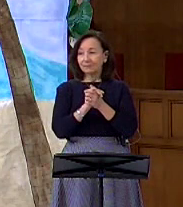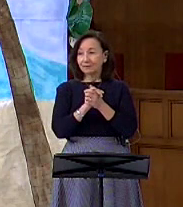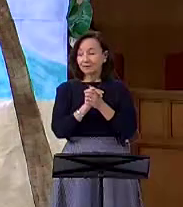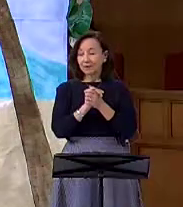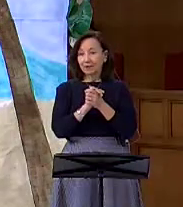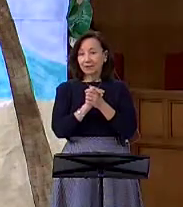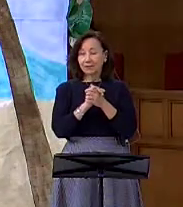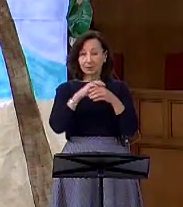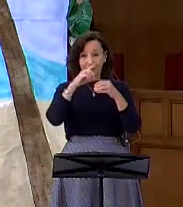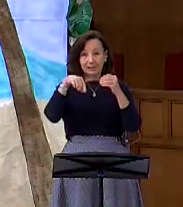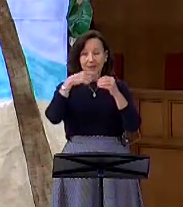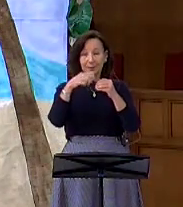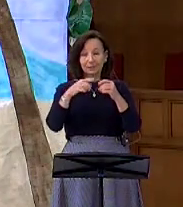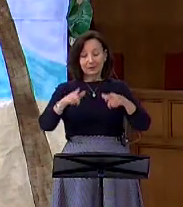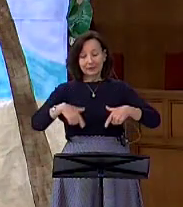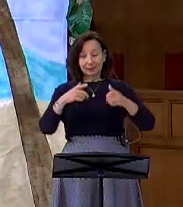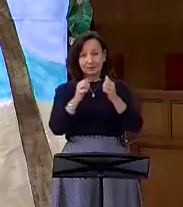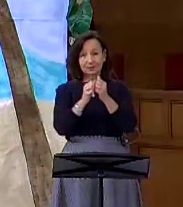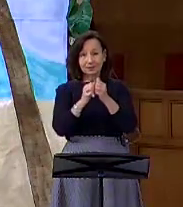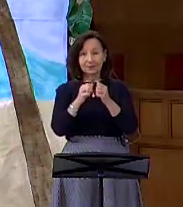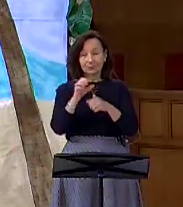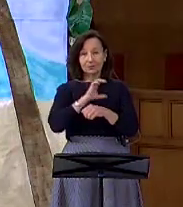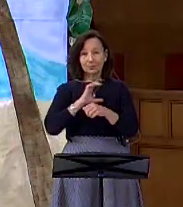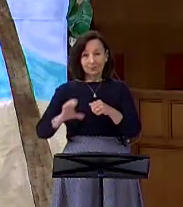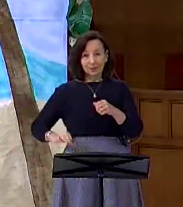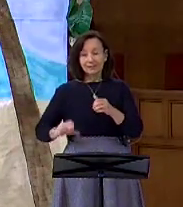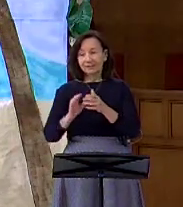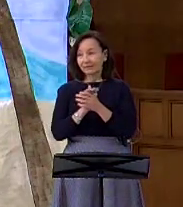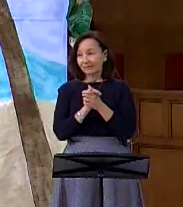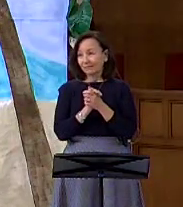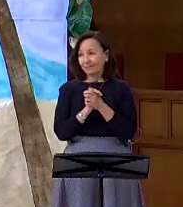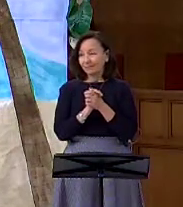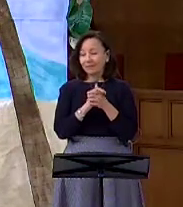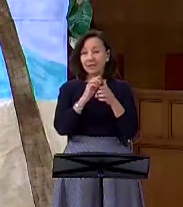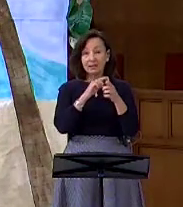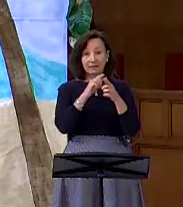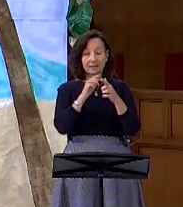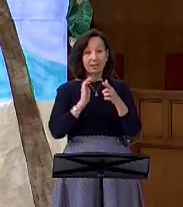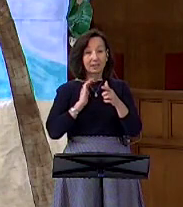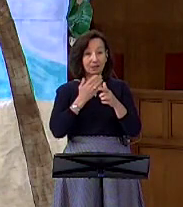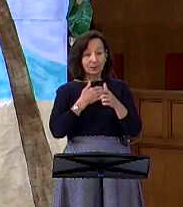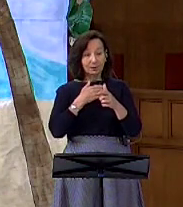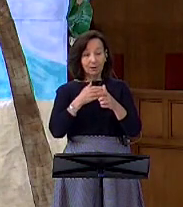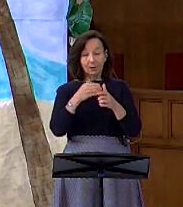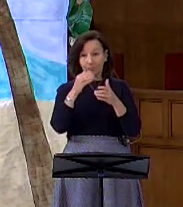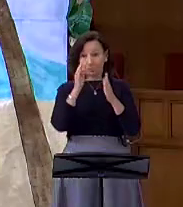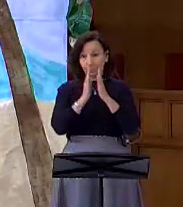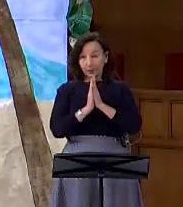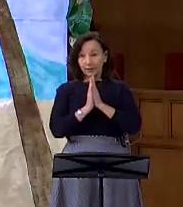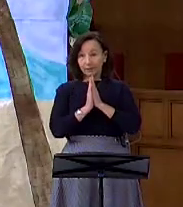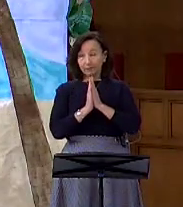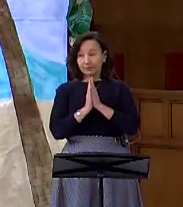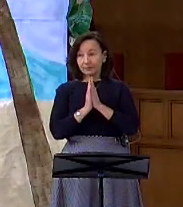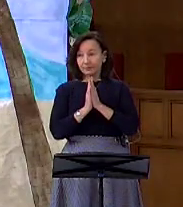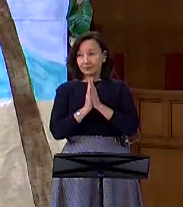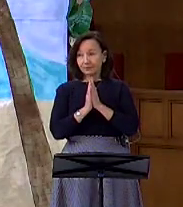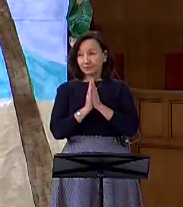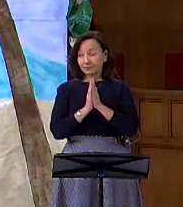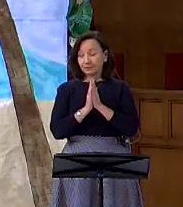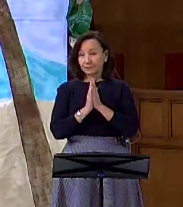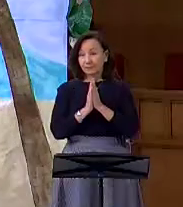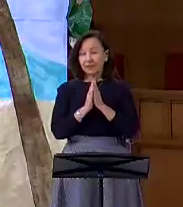it is about walking with Christ. Then, as our prayer should be structured, as Christ taught us to pray,